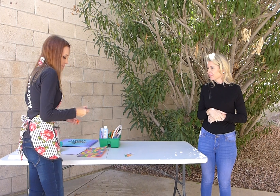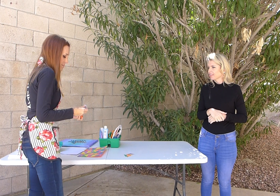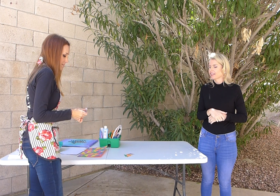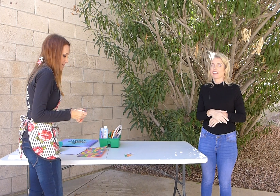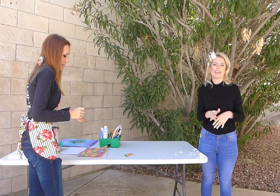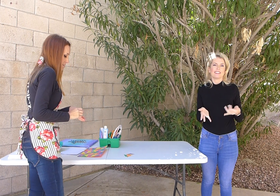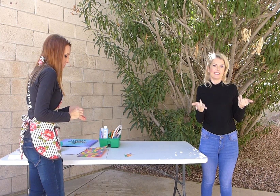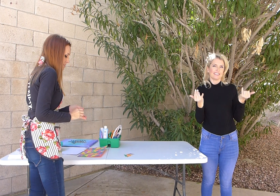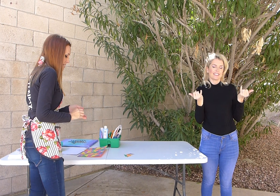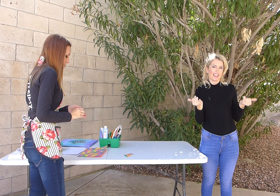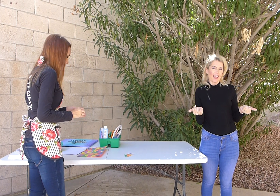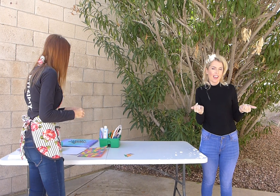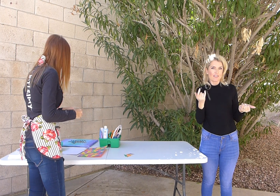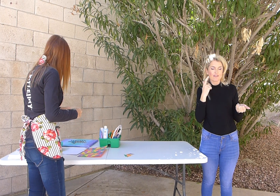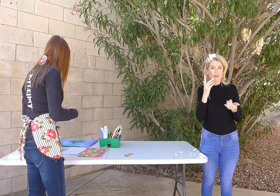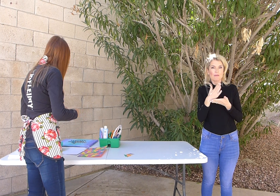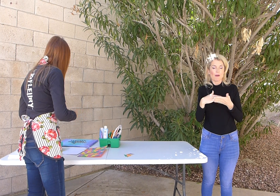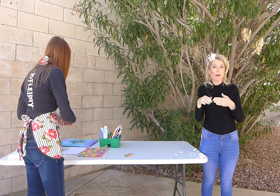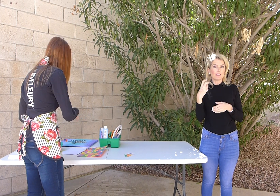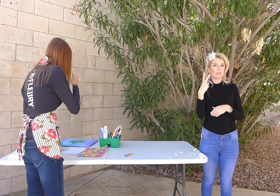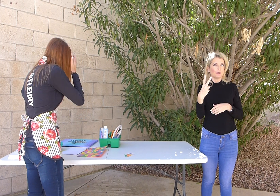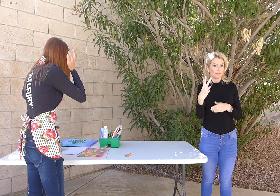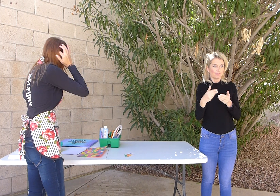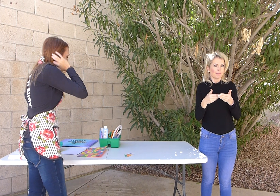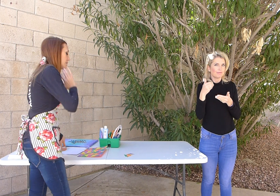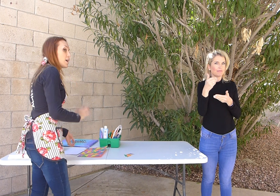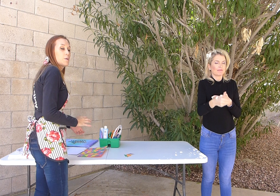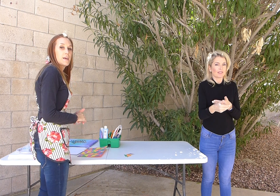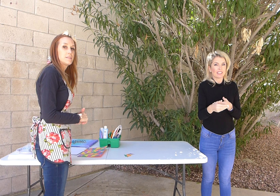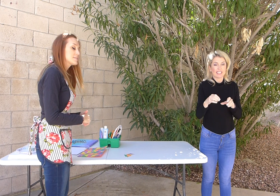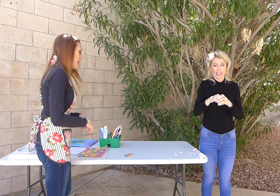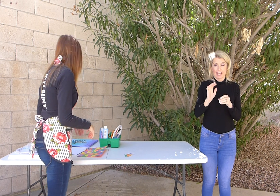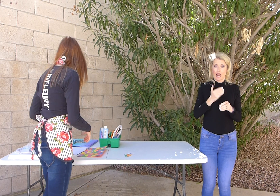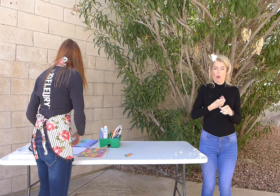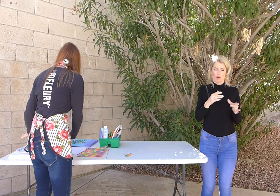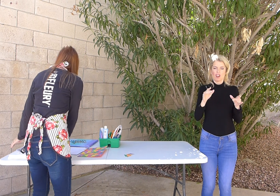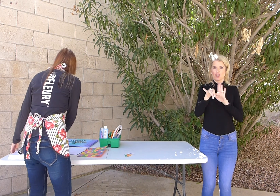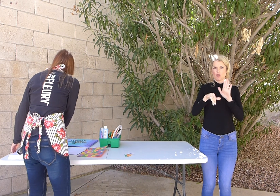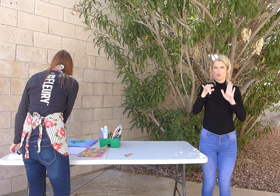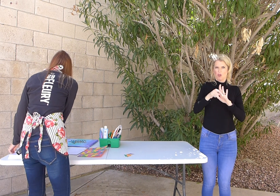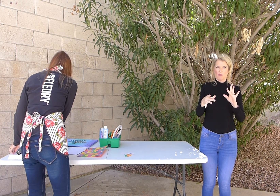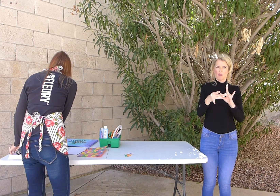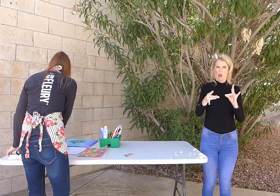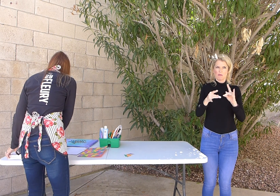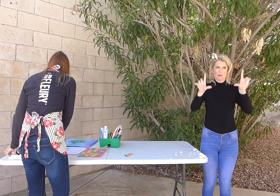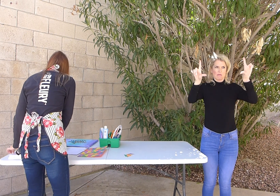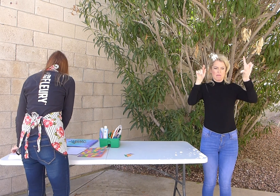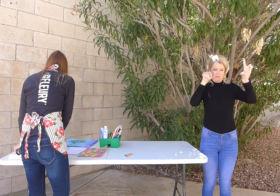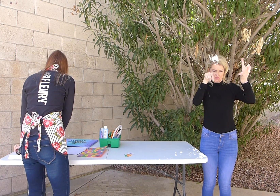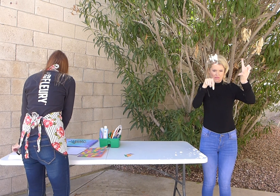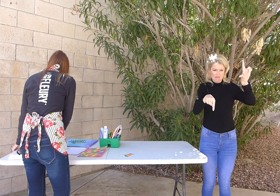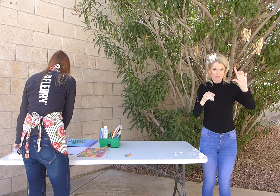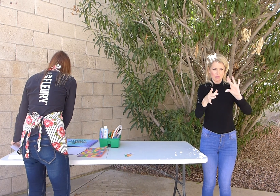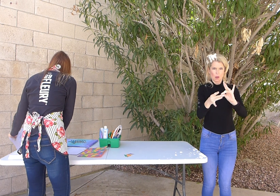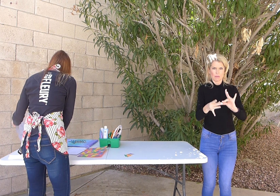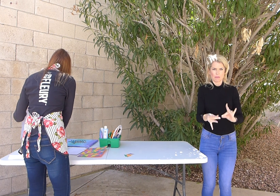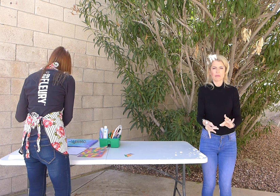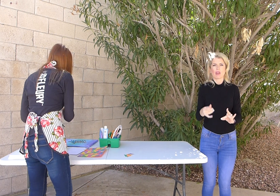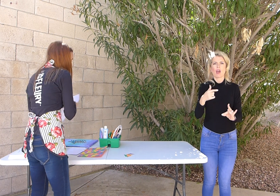Now, for step two, in the comments I have made a little